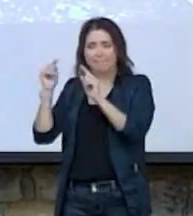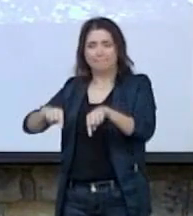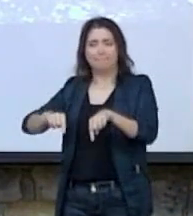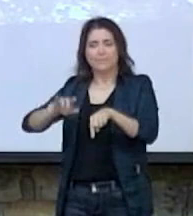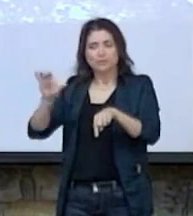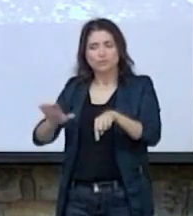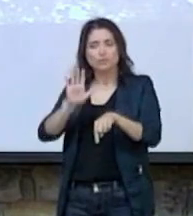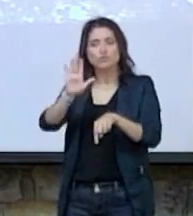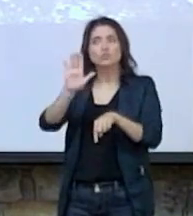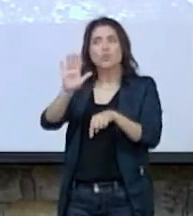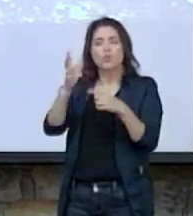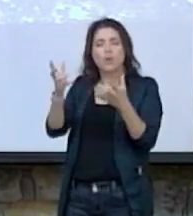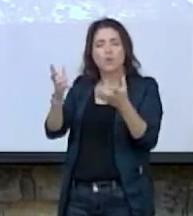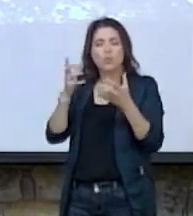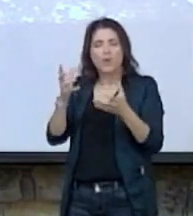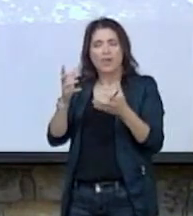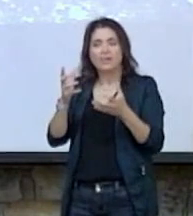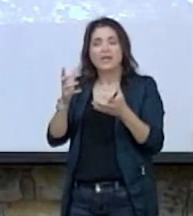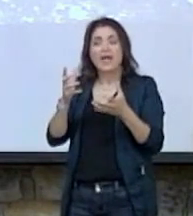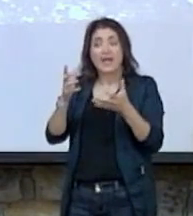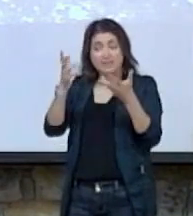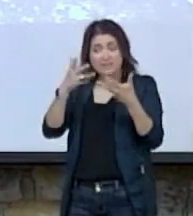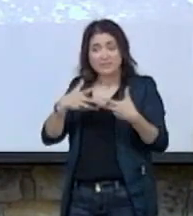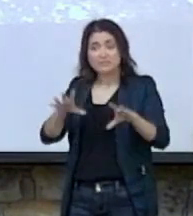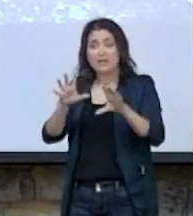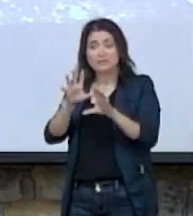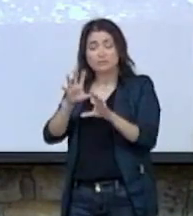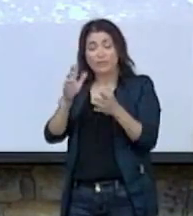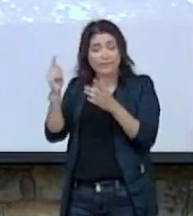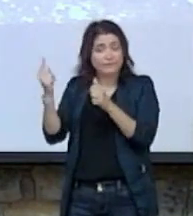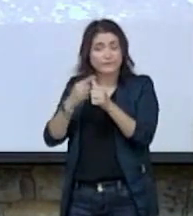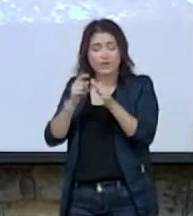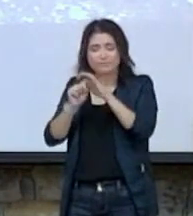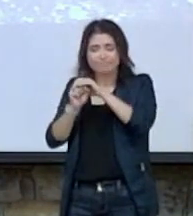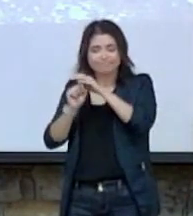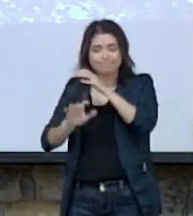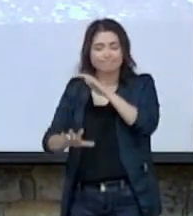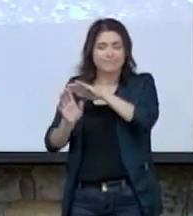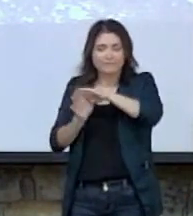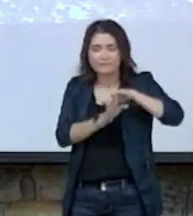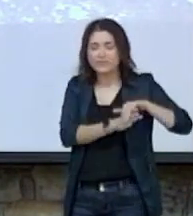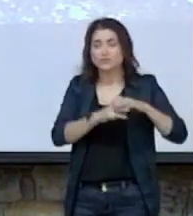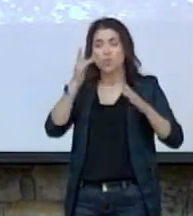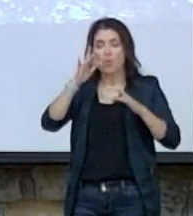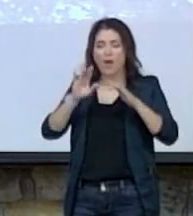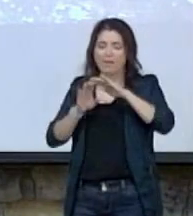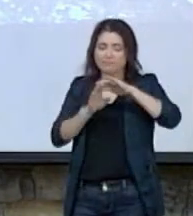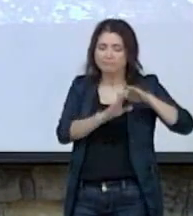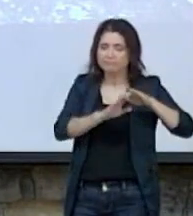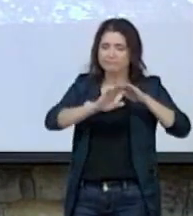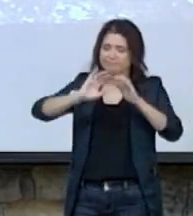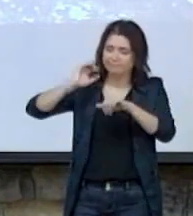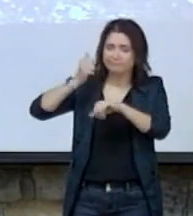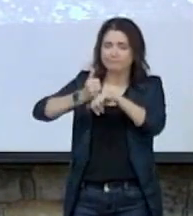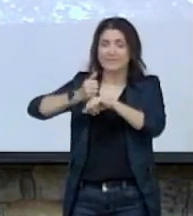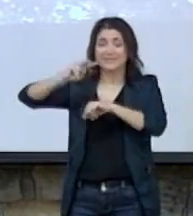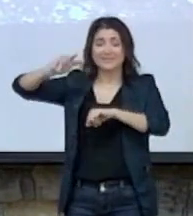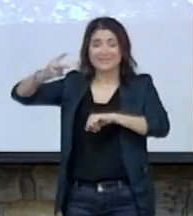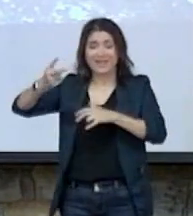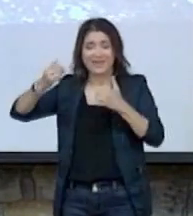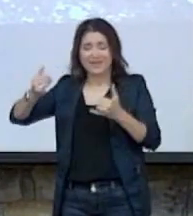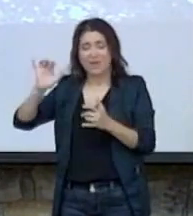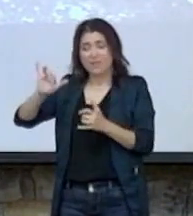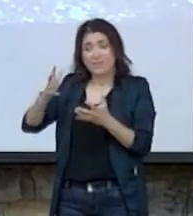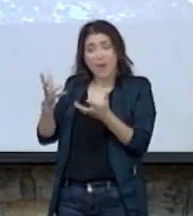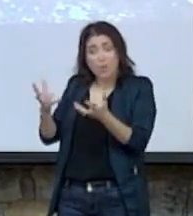notice what he says. He does away with the first in order to establish the second. And by that will we have